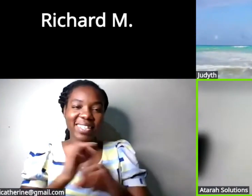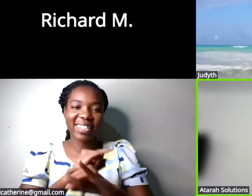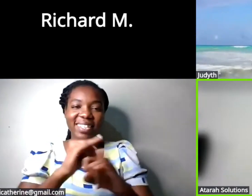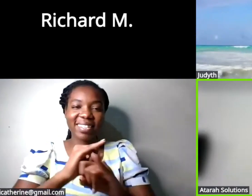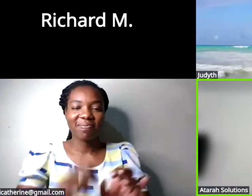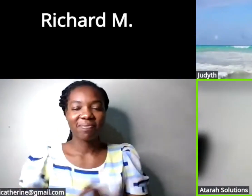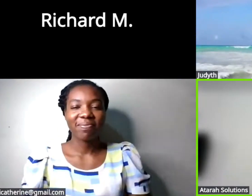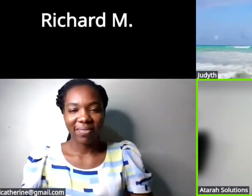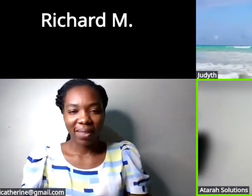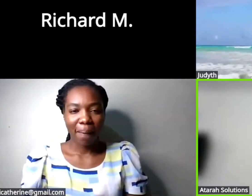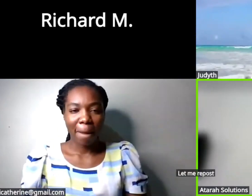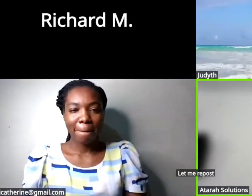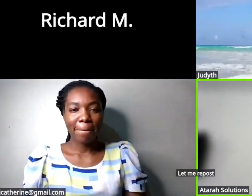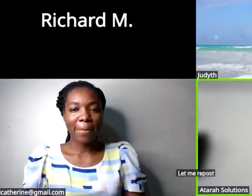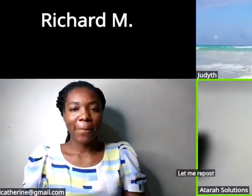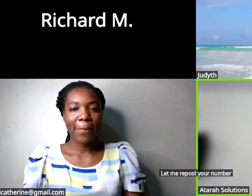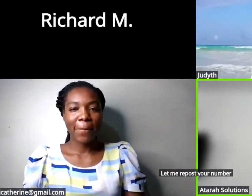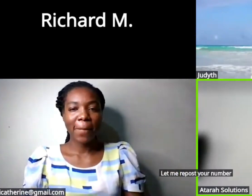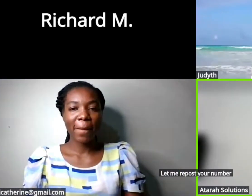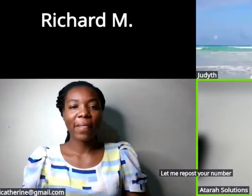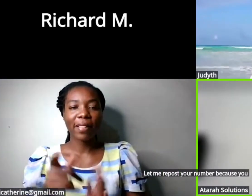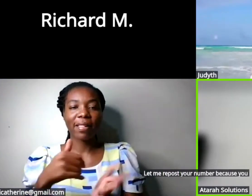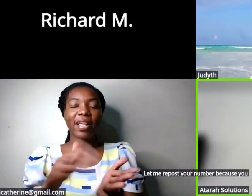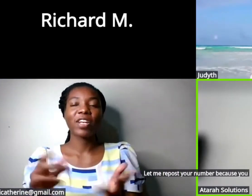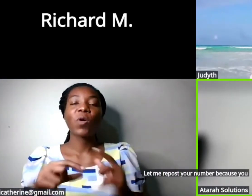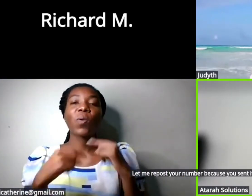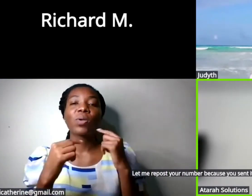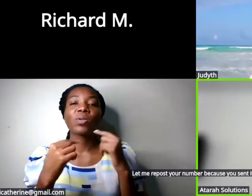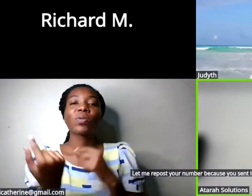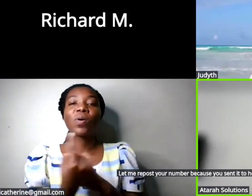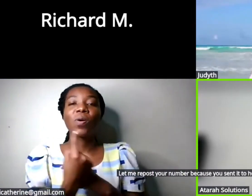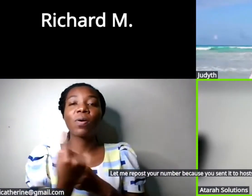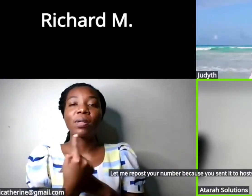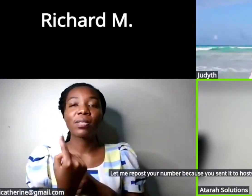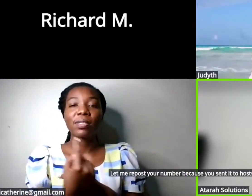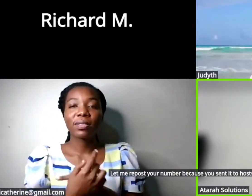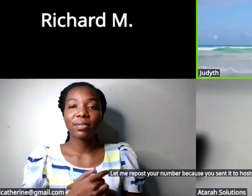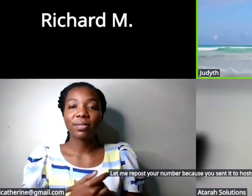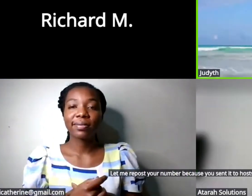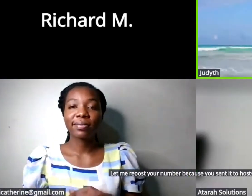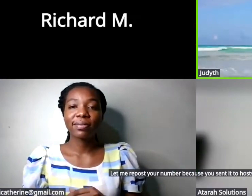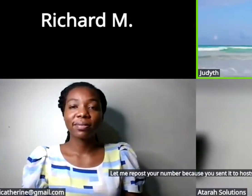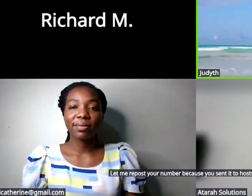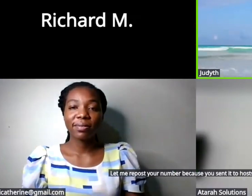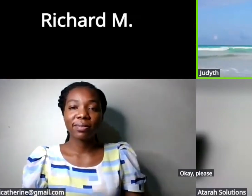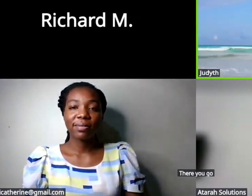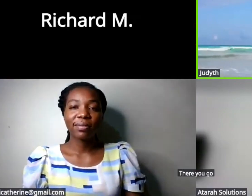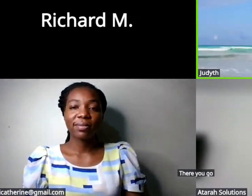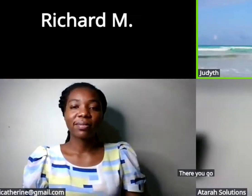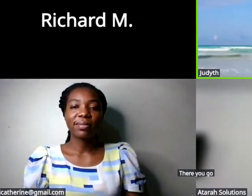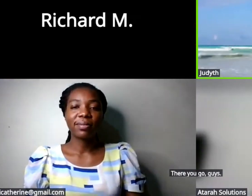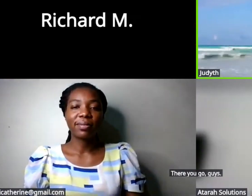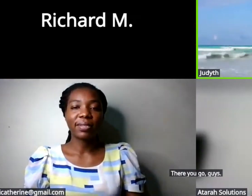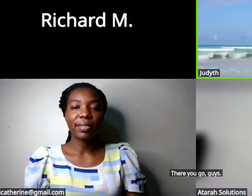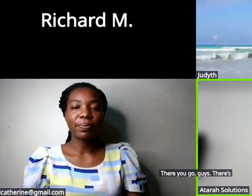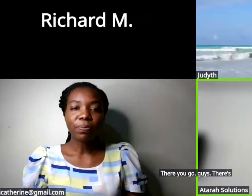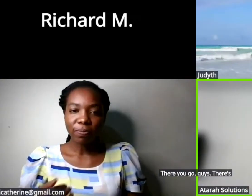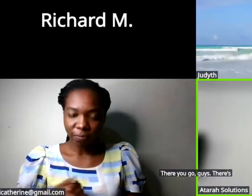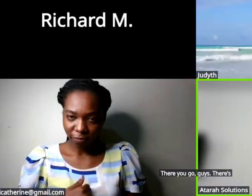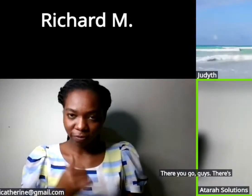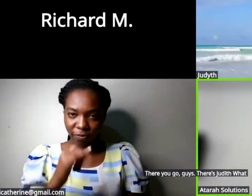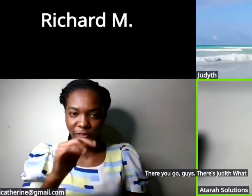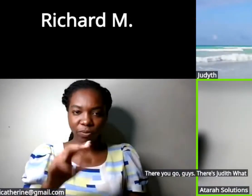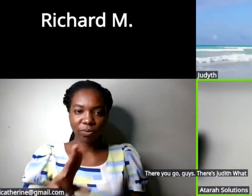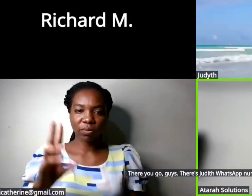Let me repost your number because you sent it to hosts and panel. Okay, there you please go, do. guys. There's Judith WhatsApp